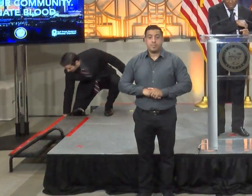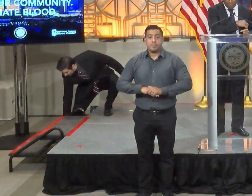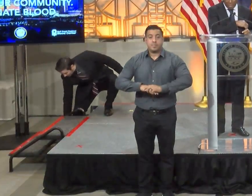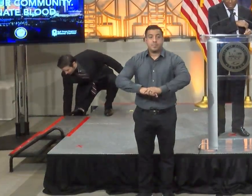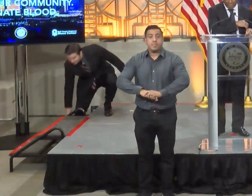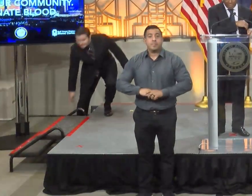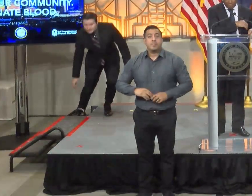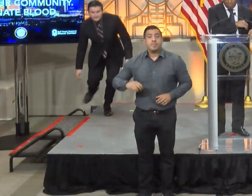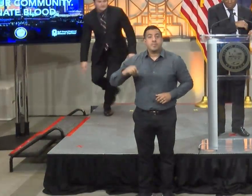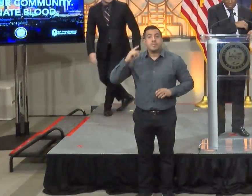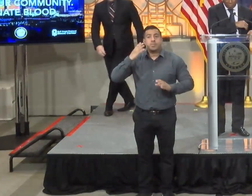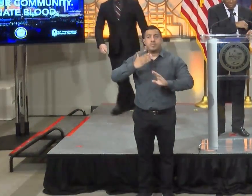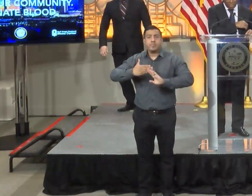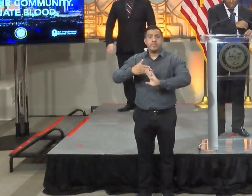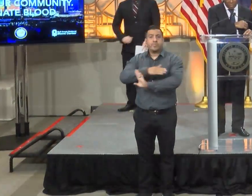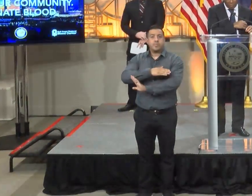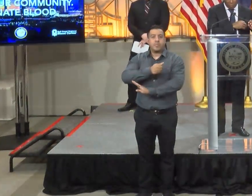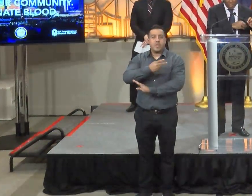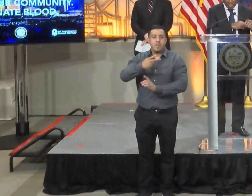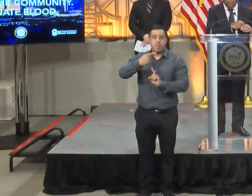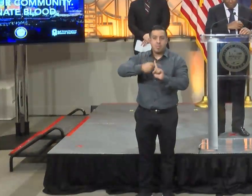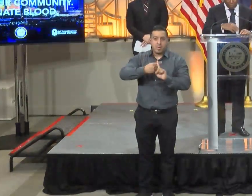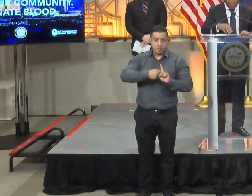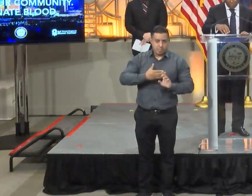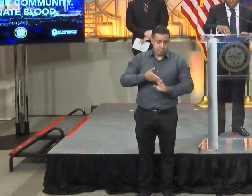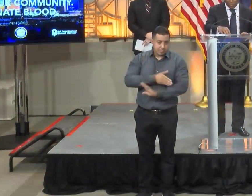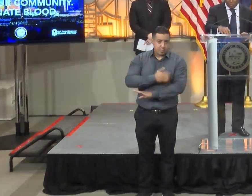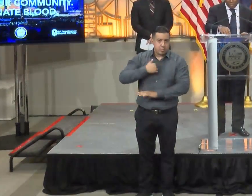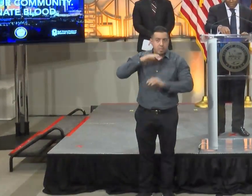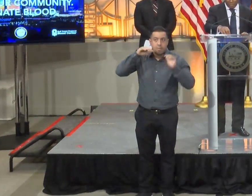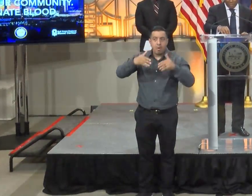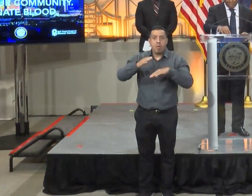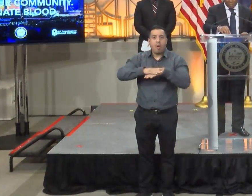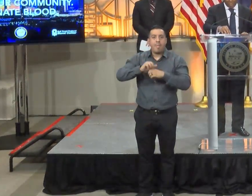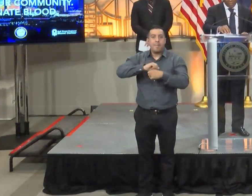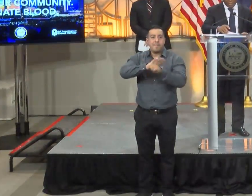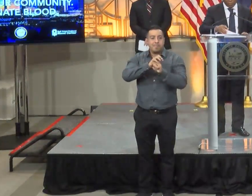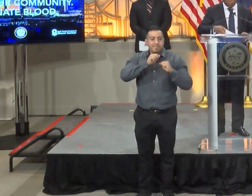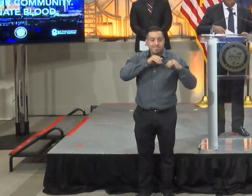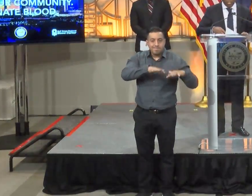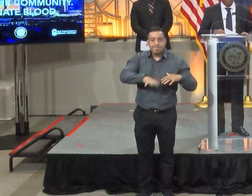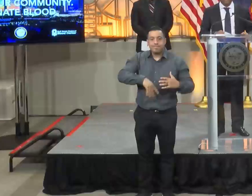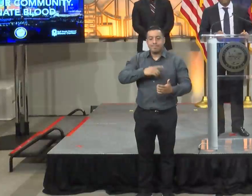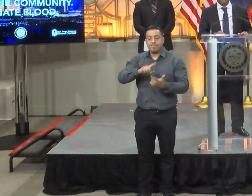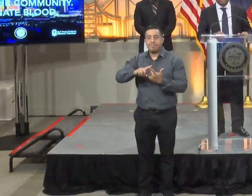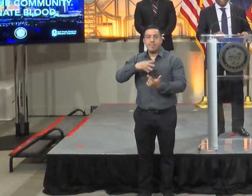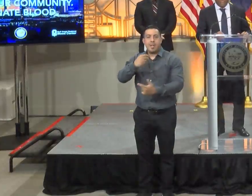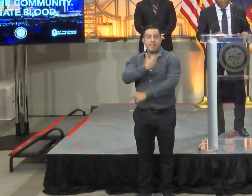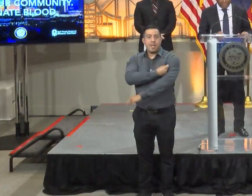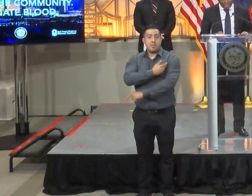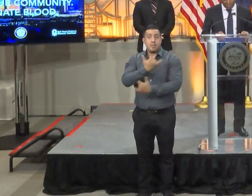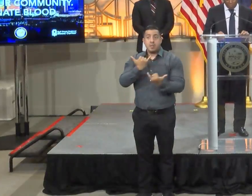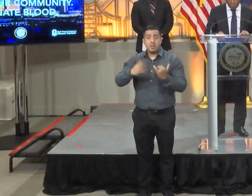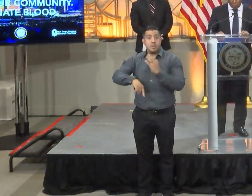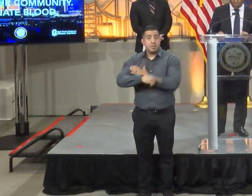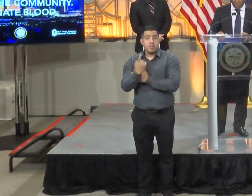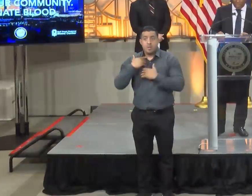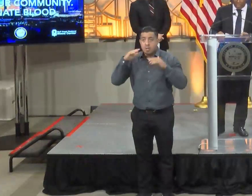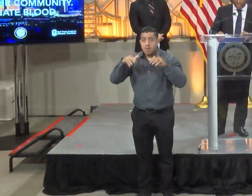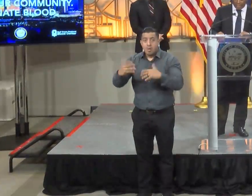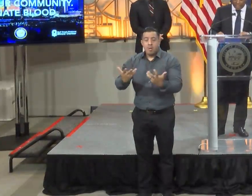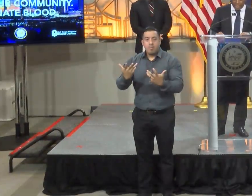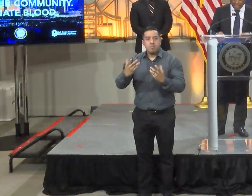Over the past several months, we have focused on the pandemic and vaccinations, but today we want